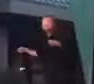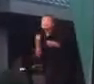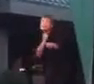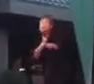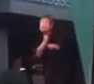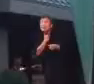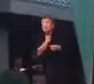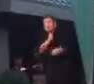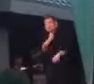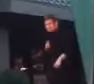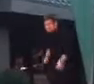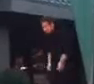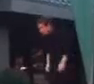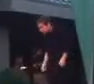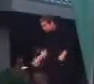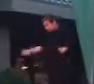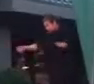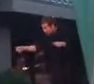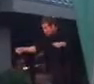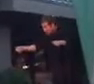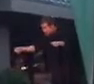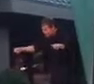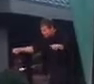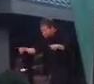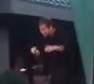texts, not write on the margins. Sorry.